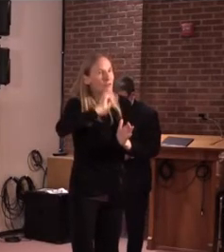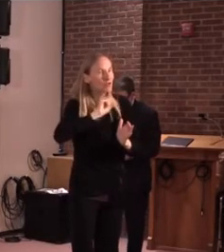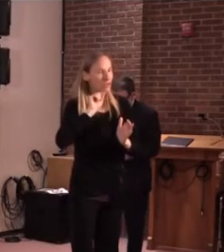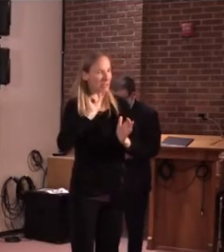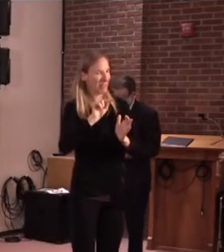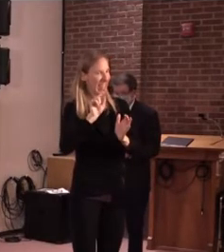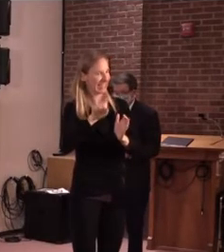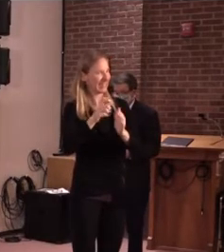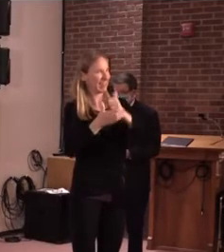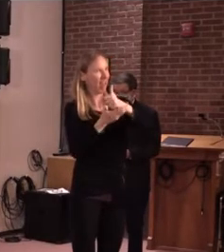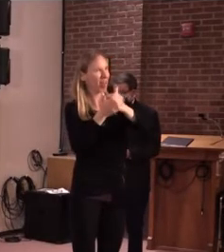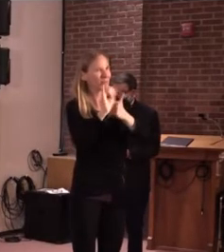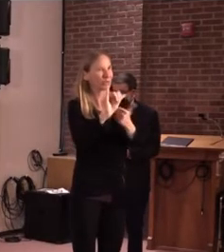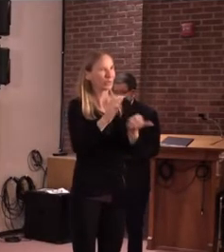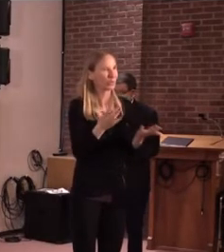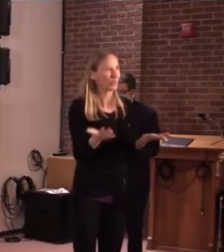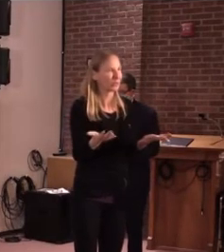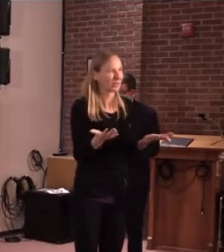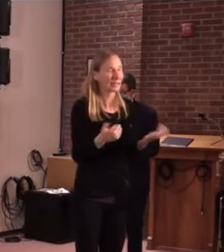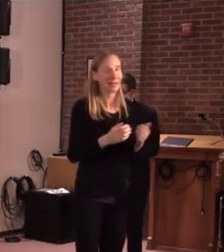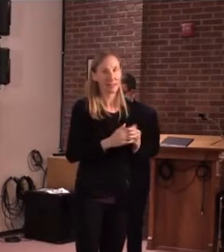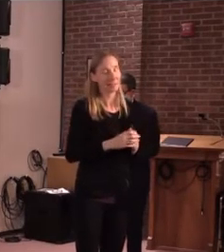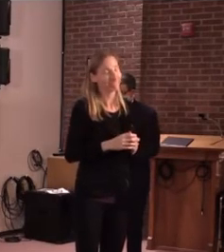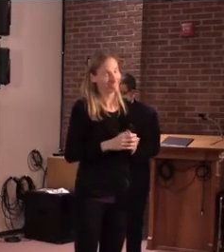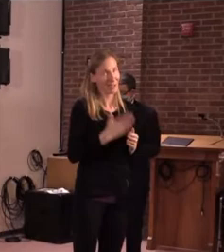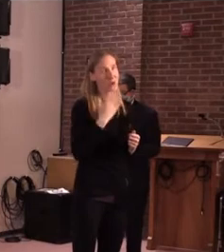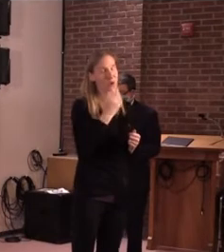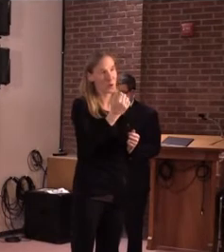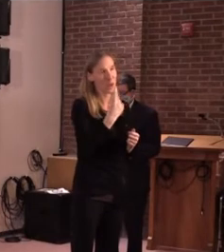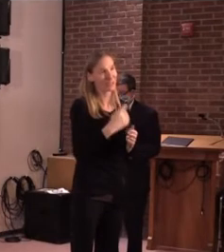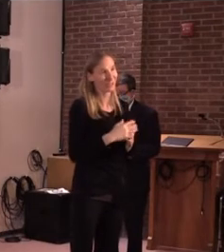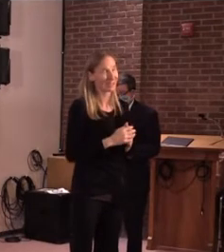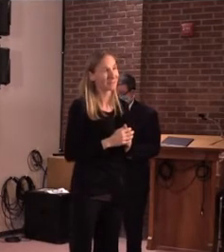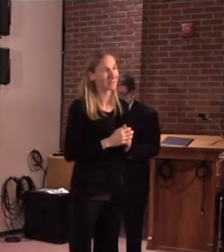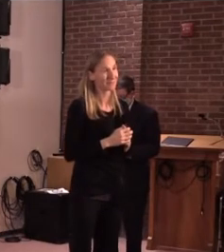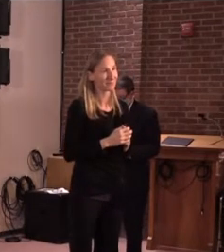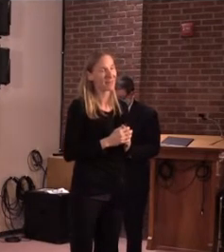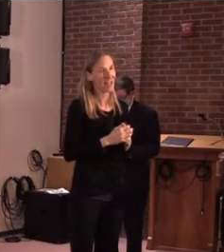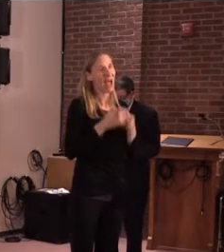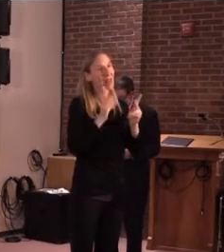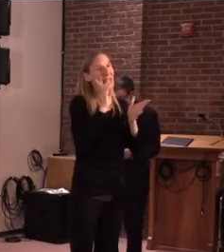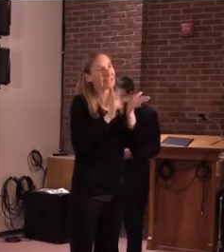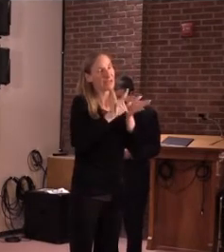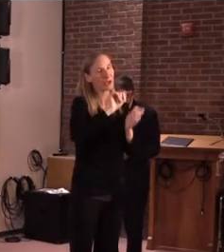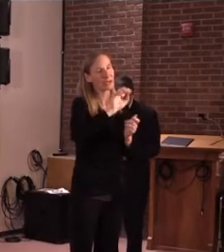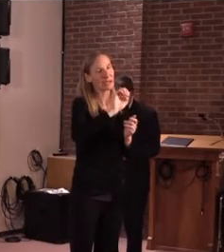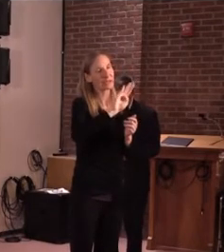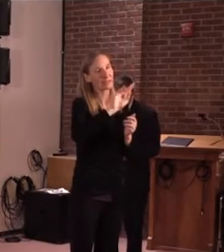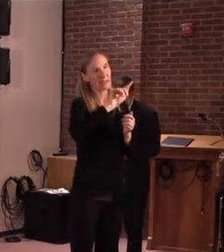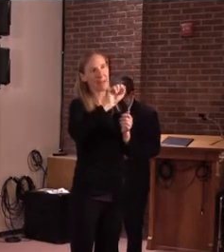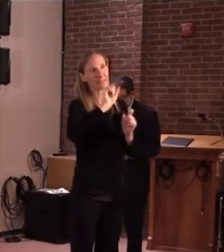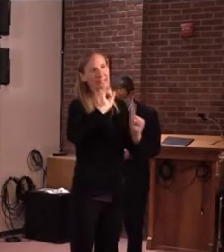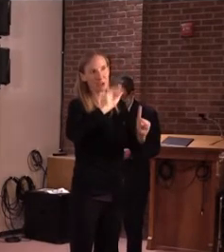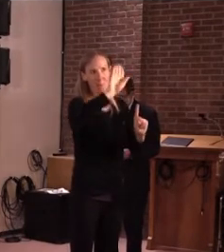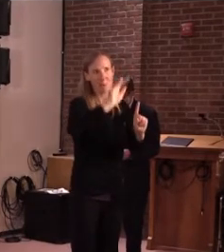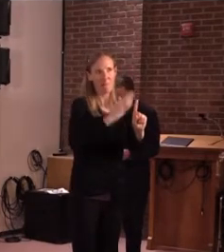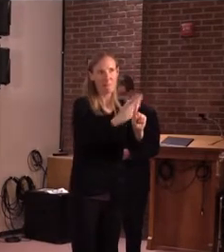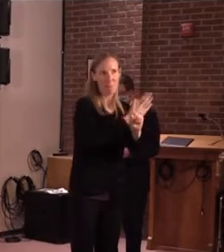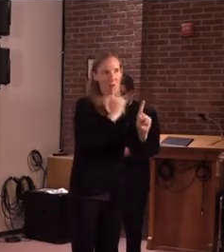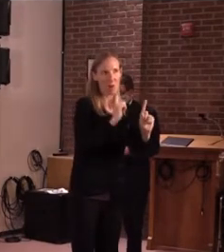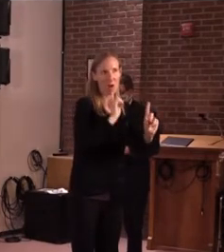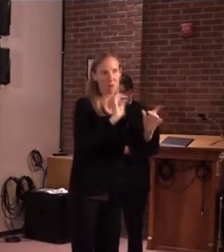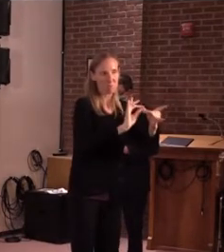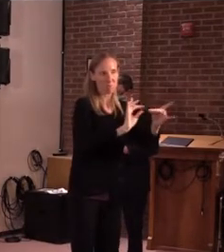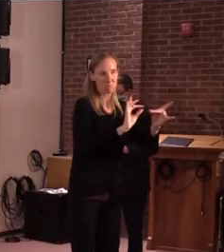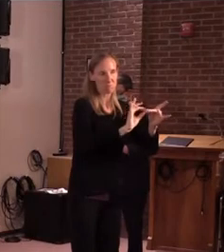actually need? Yeah, good questions. I'll let Secretary Tebbets answer that, but I would also add there's